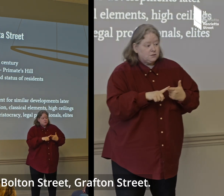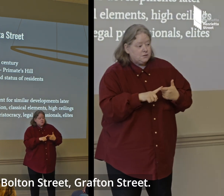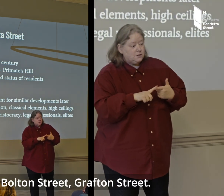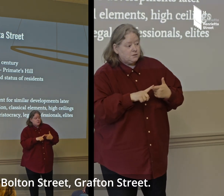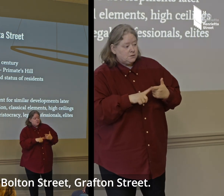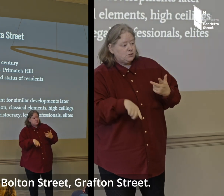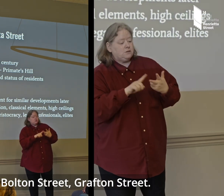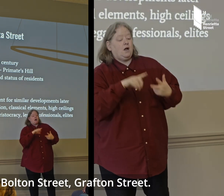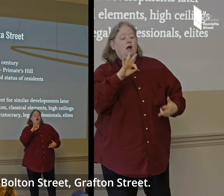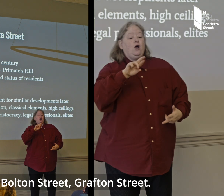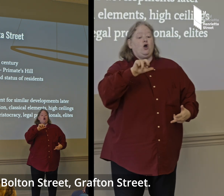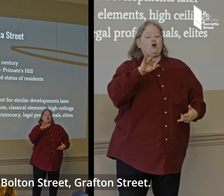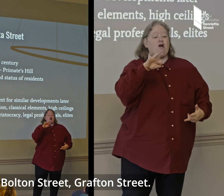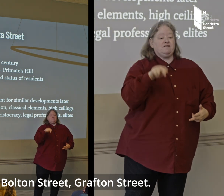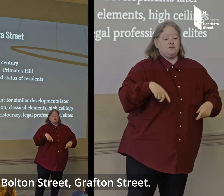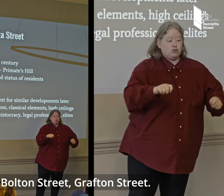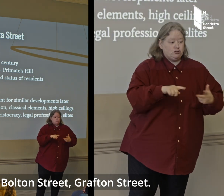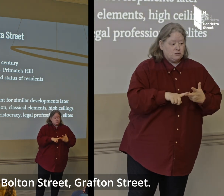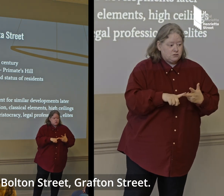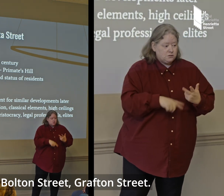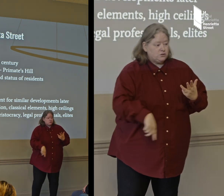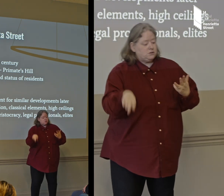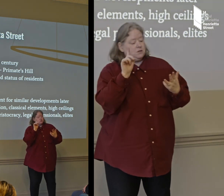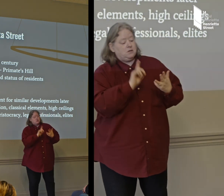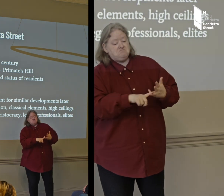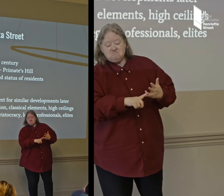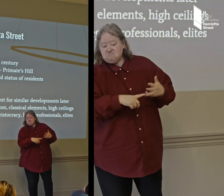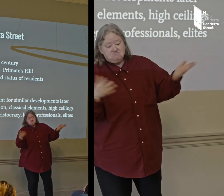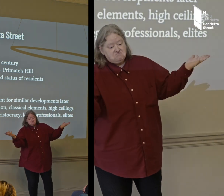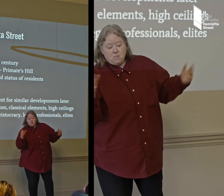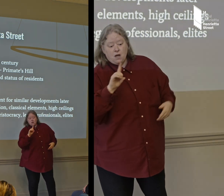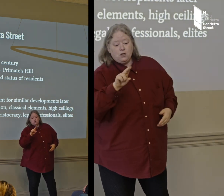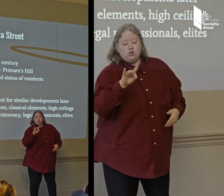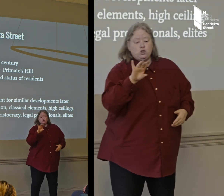You've got Bolton Street, Grafton Street.